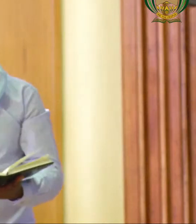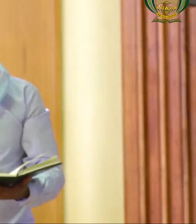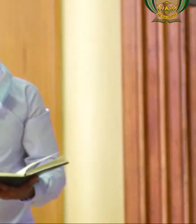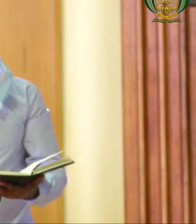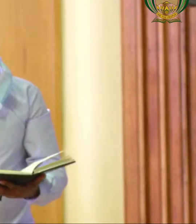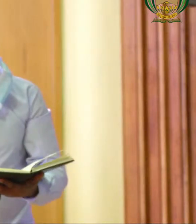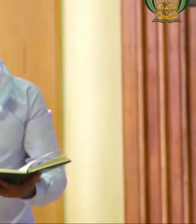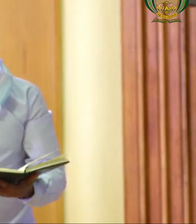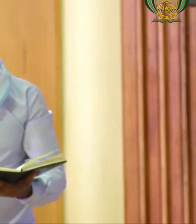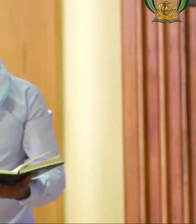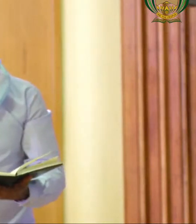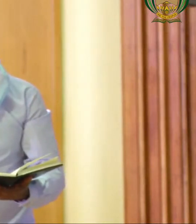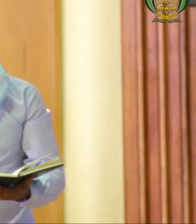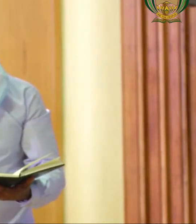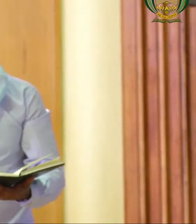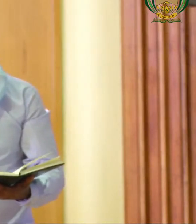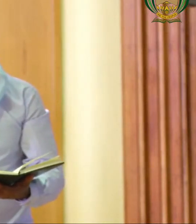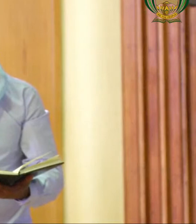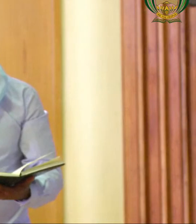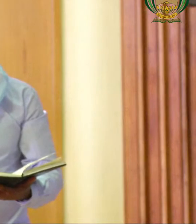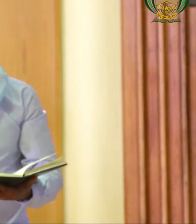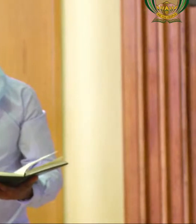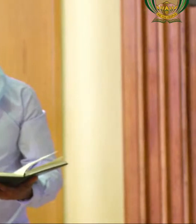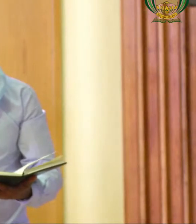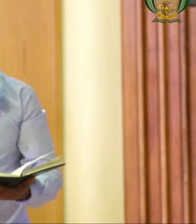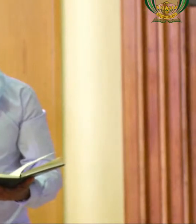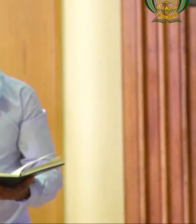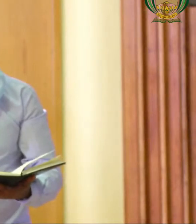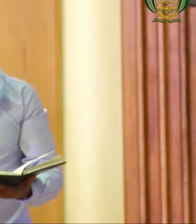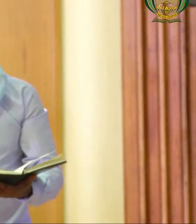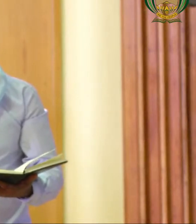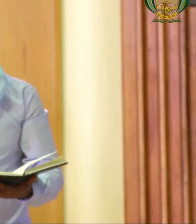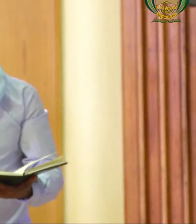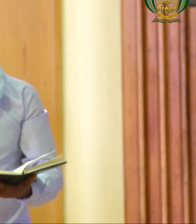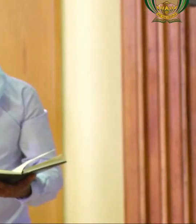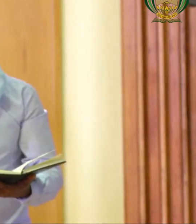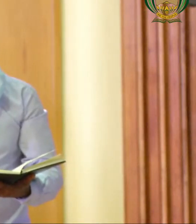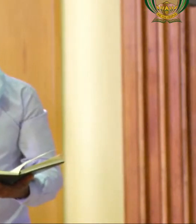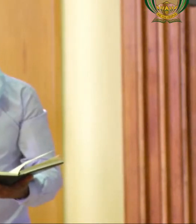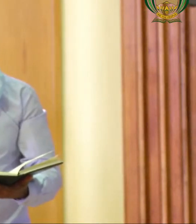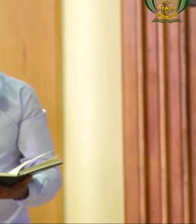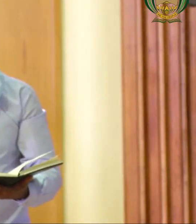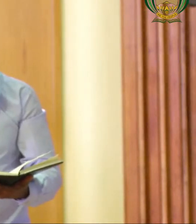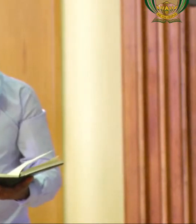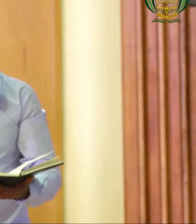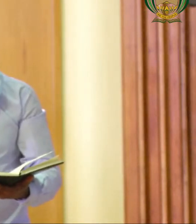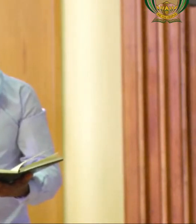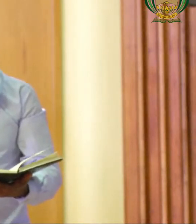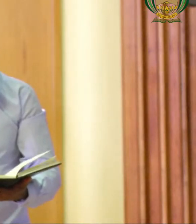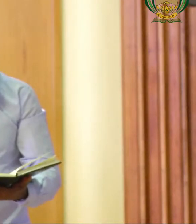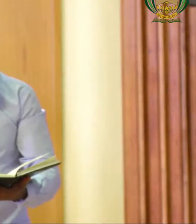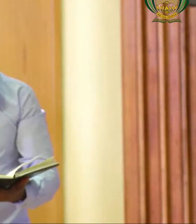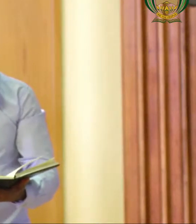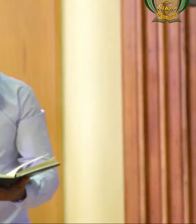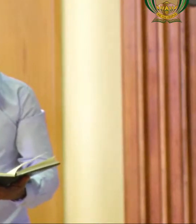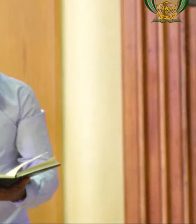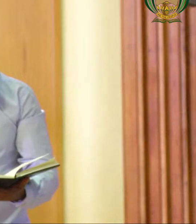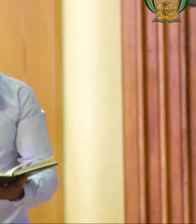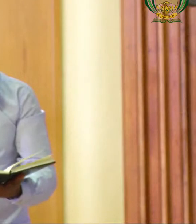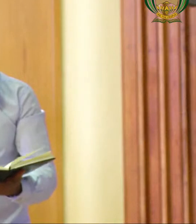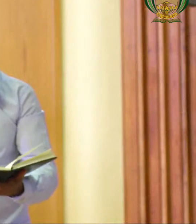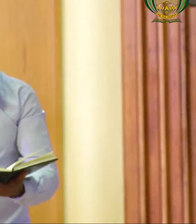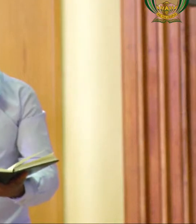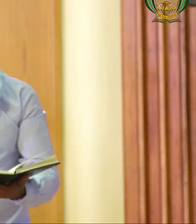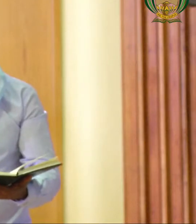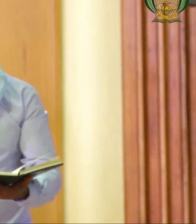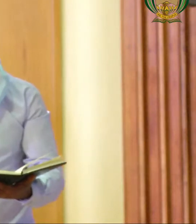now, those that are standing as an independent? Are we saying that independents cannot become presidents while we